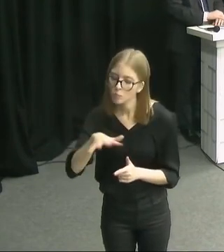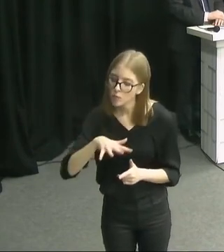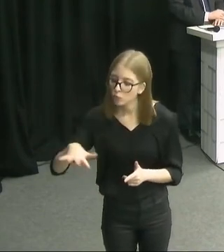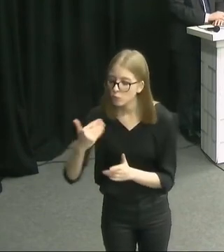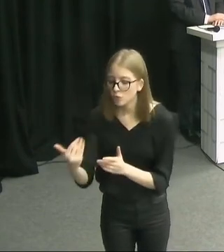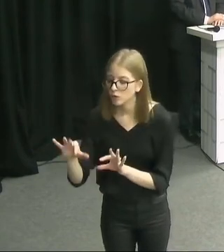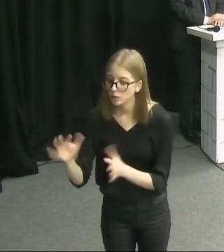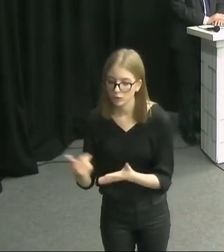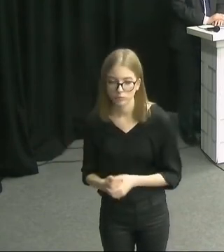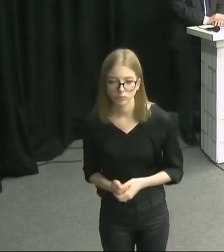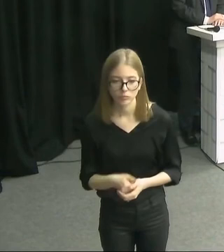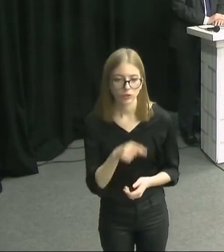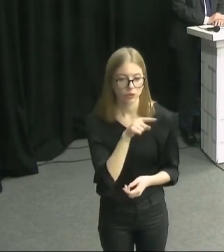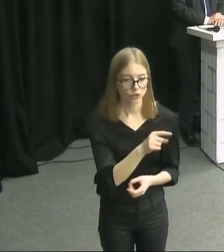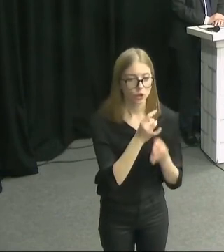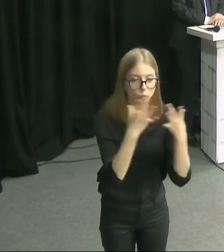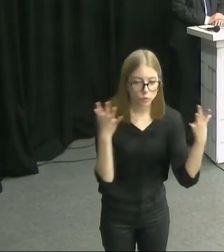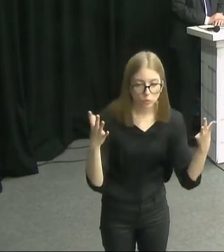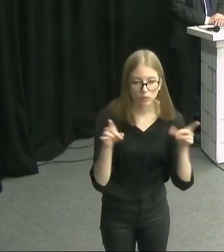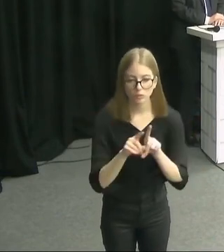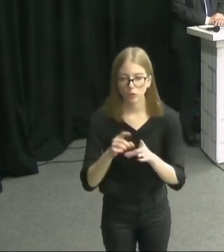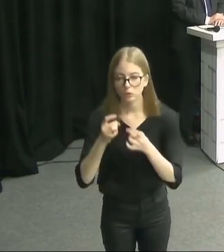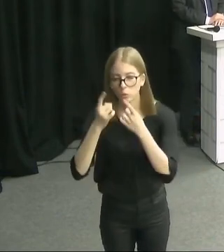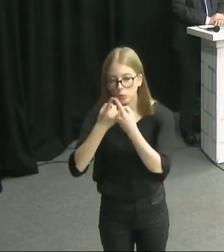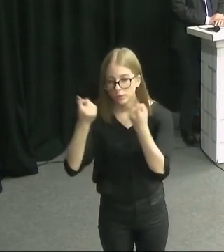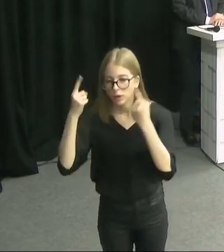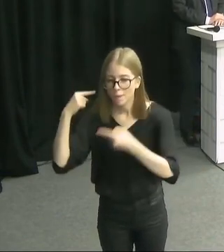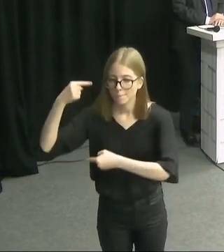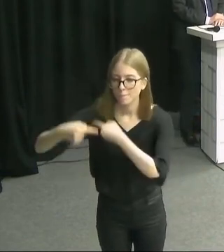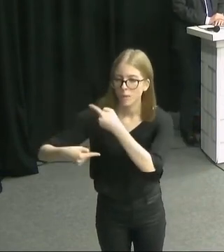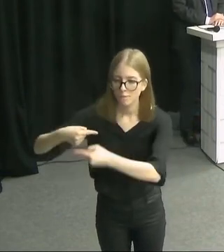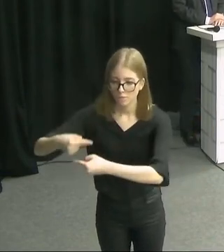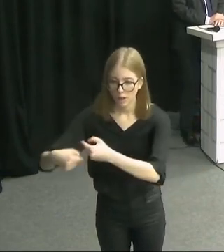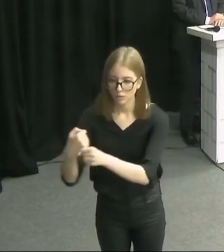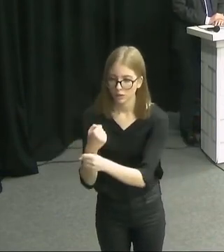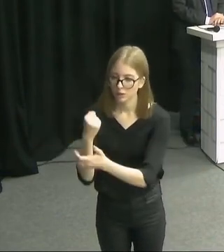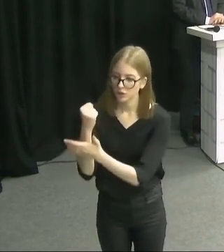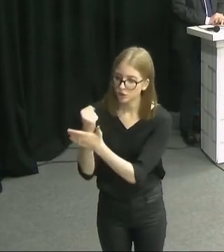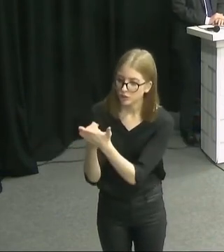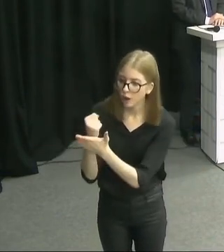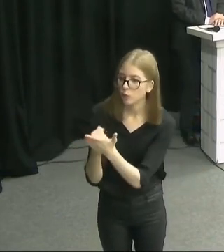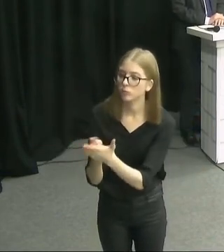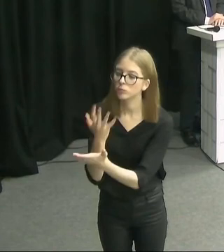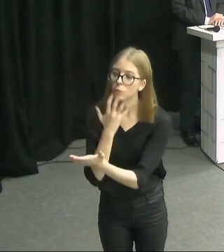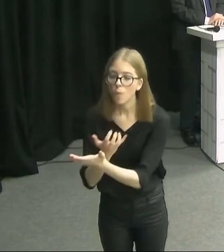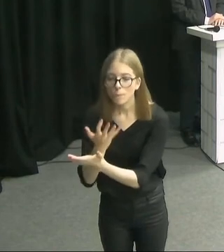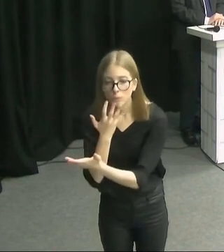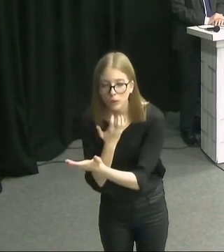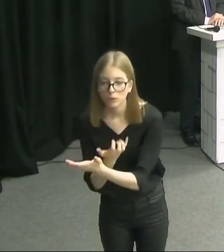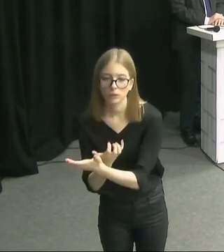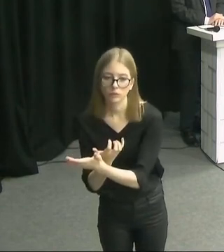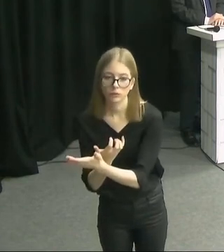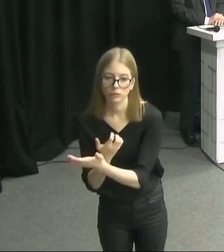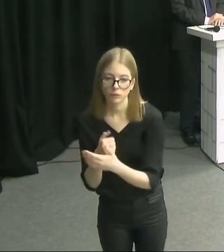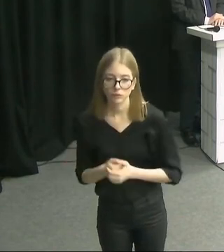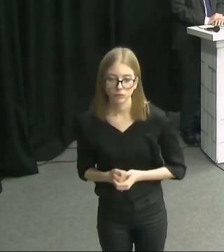the identity. So our cultural heritage, the university heritage, which we share, we need